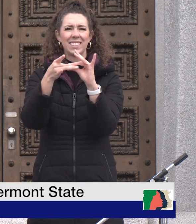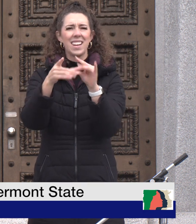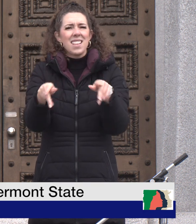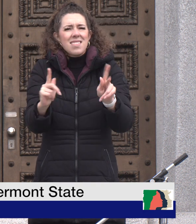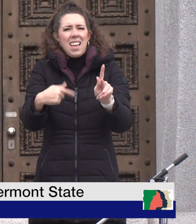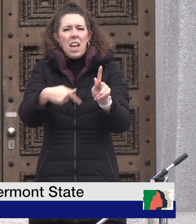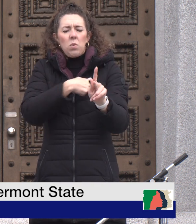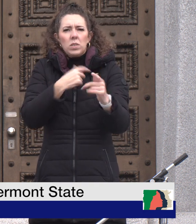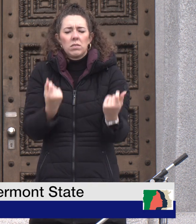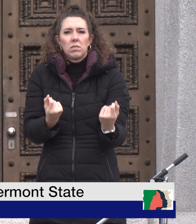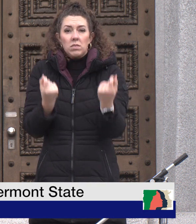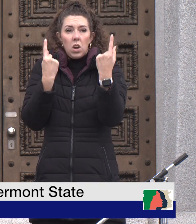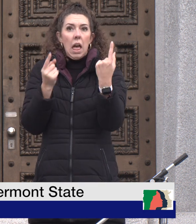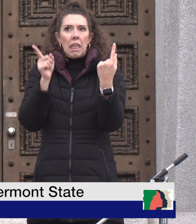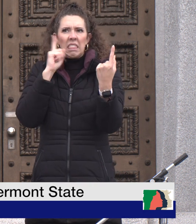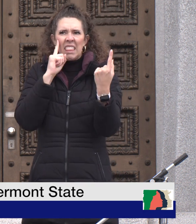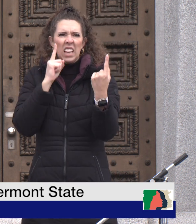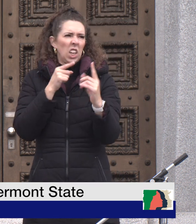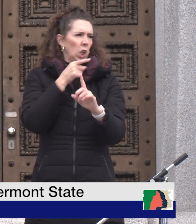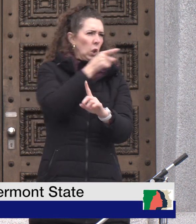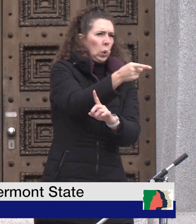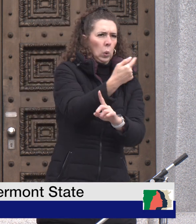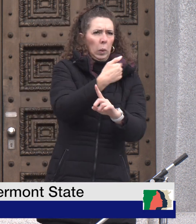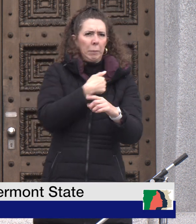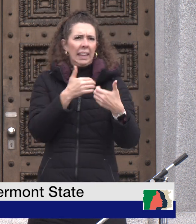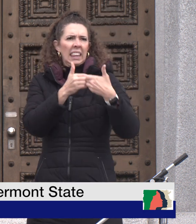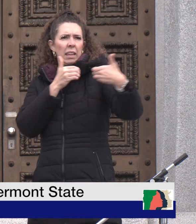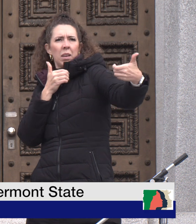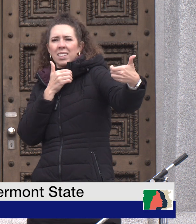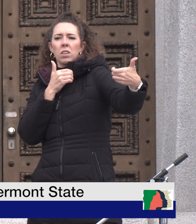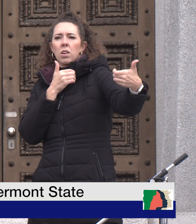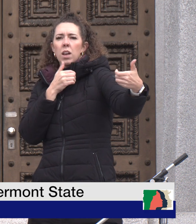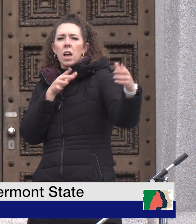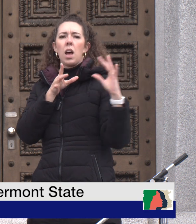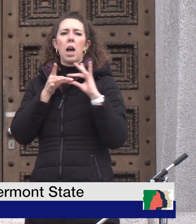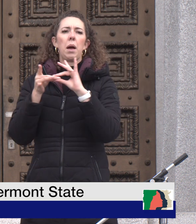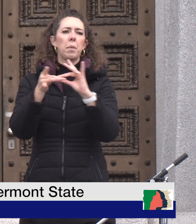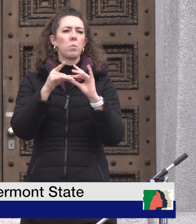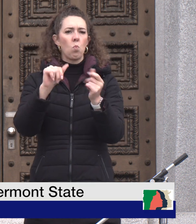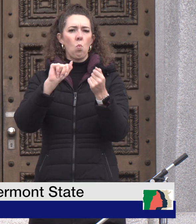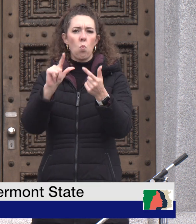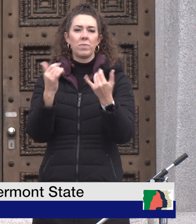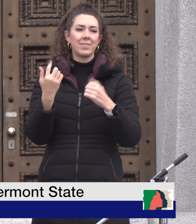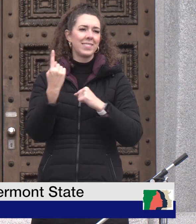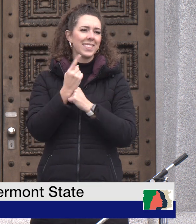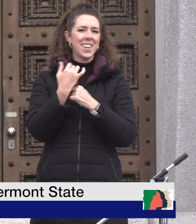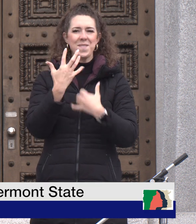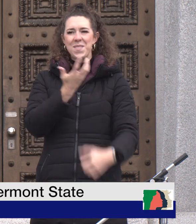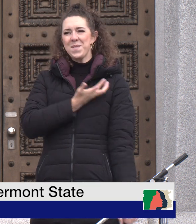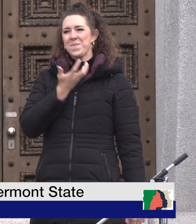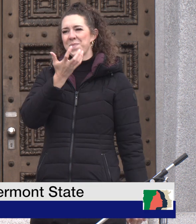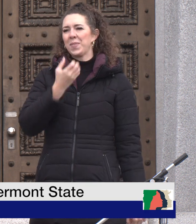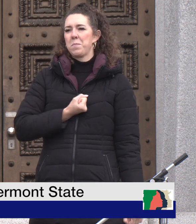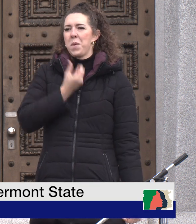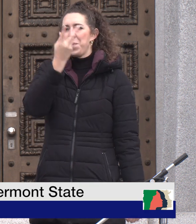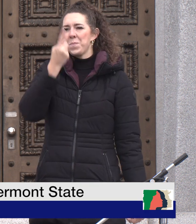across binary divides. I come here today to read you a poem.